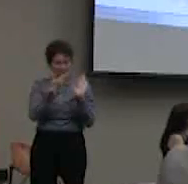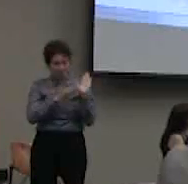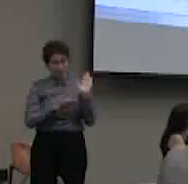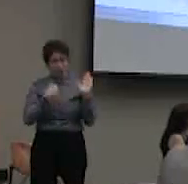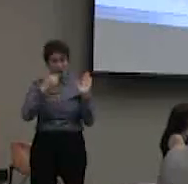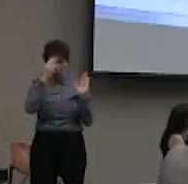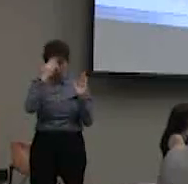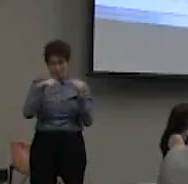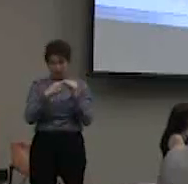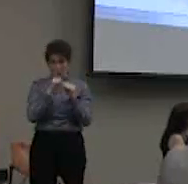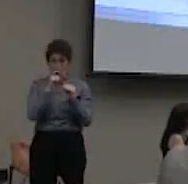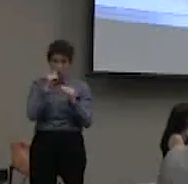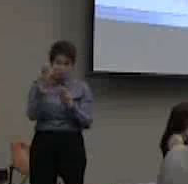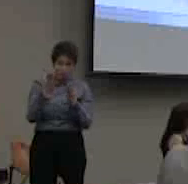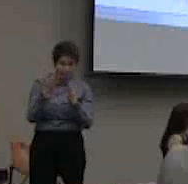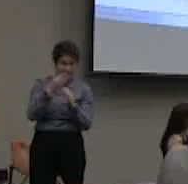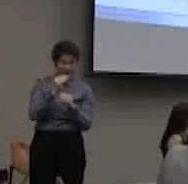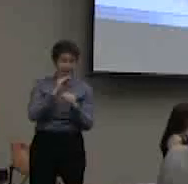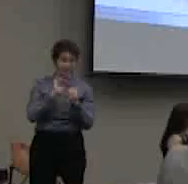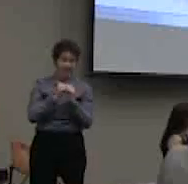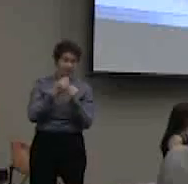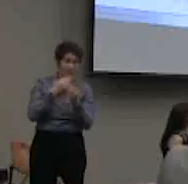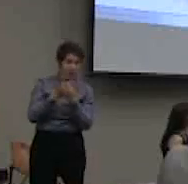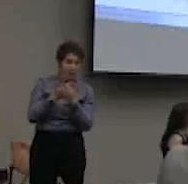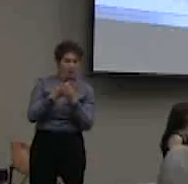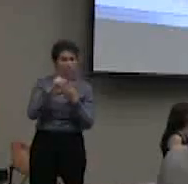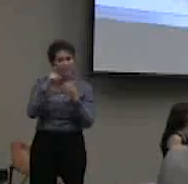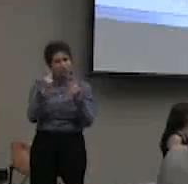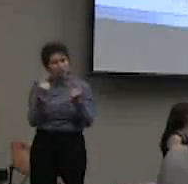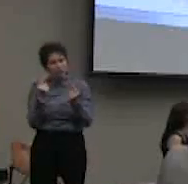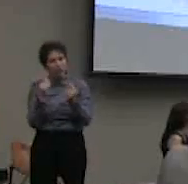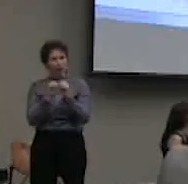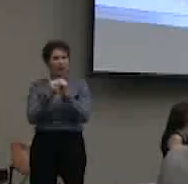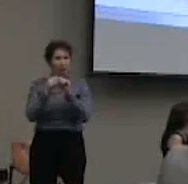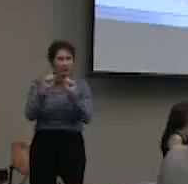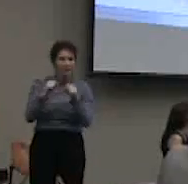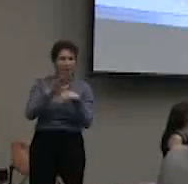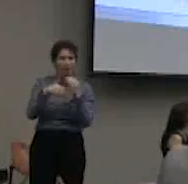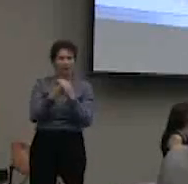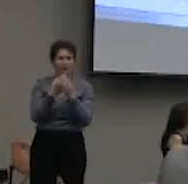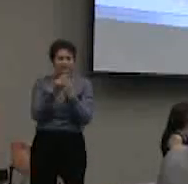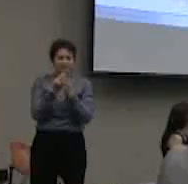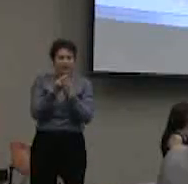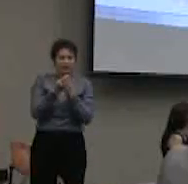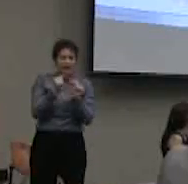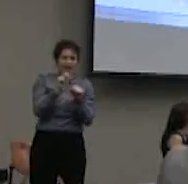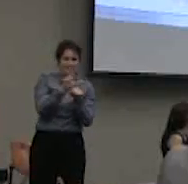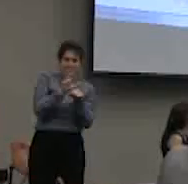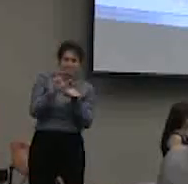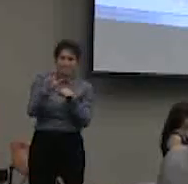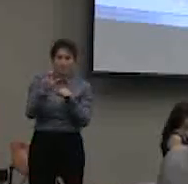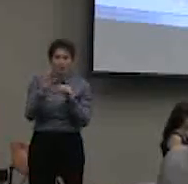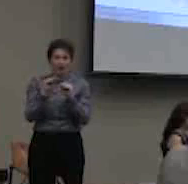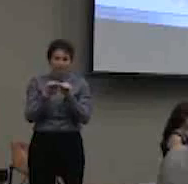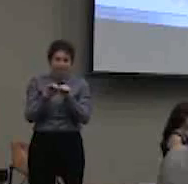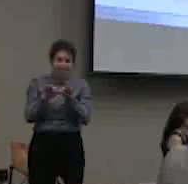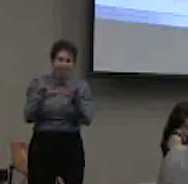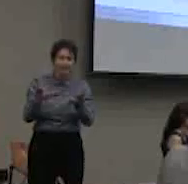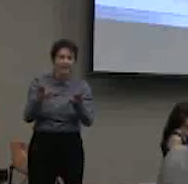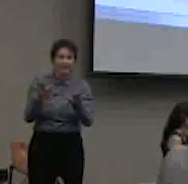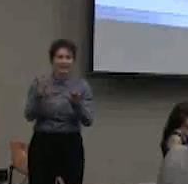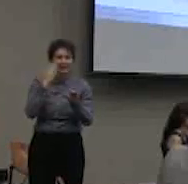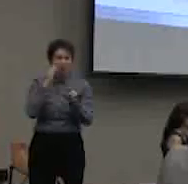who we're serving and how well. Here's what we need to do. How can we take these dollars and disseminate them in a way